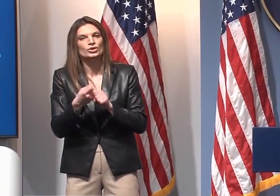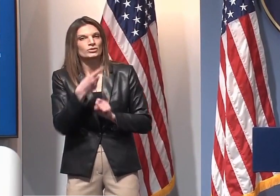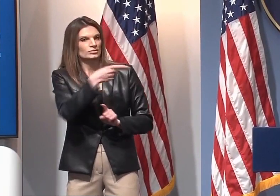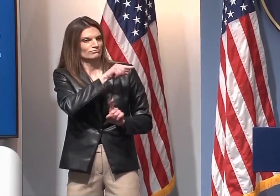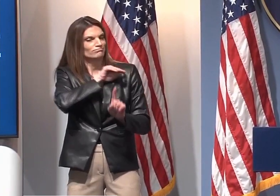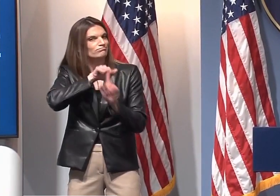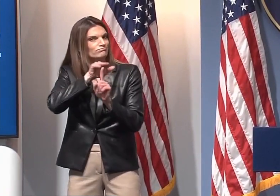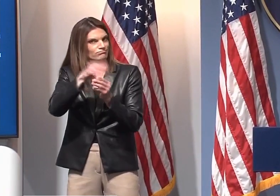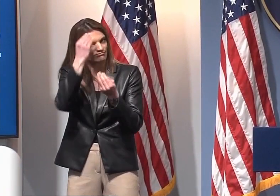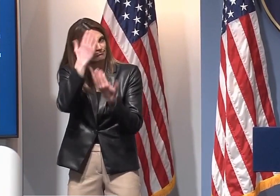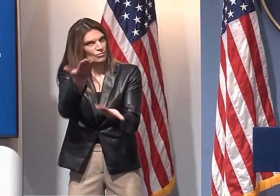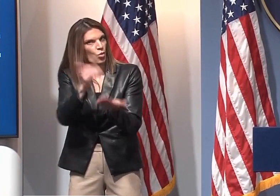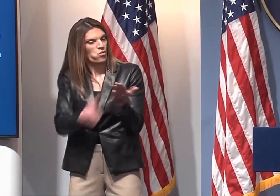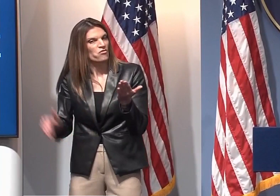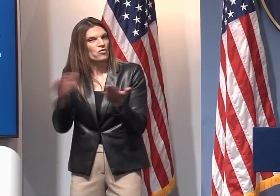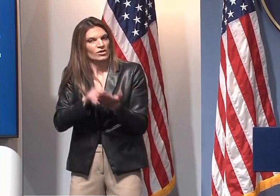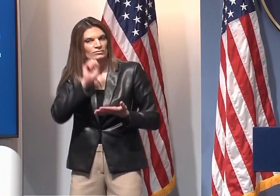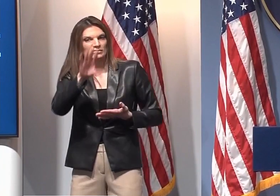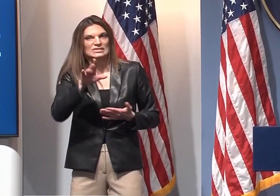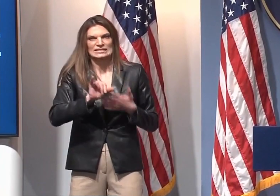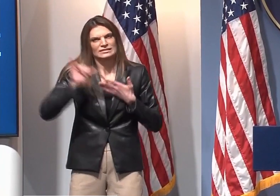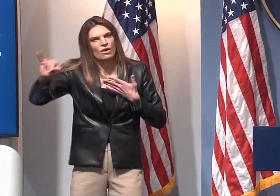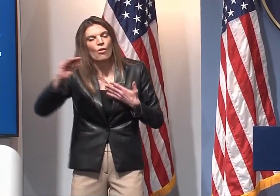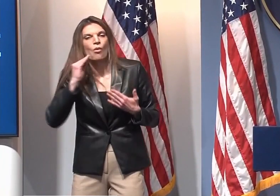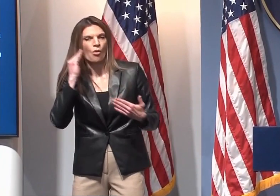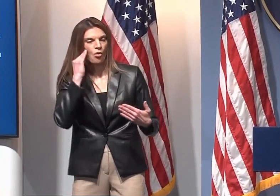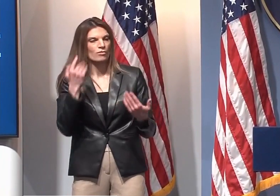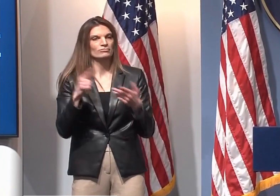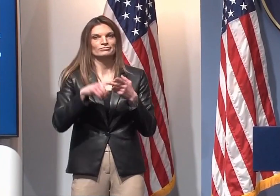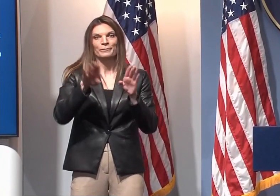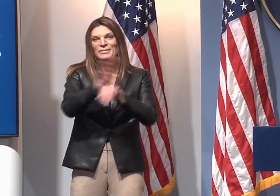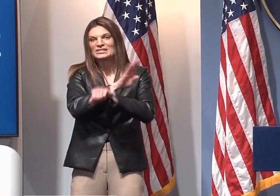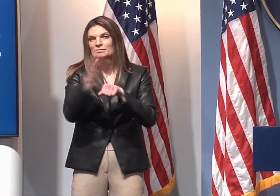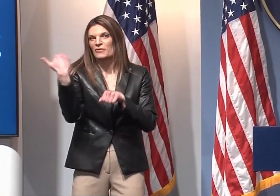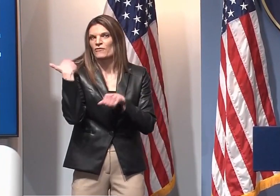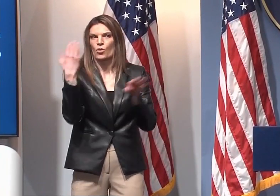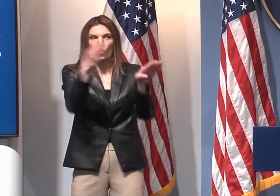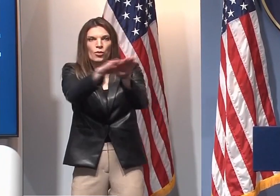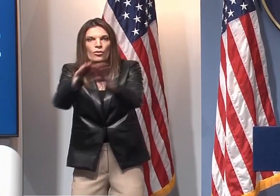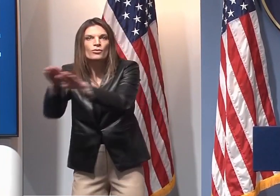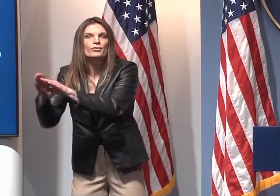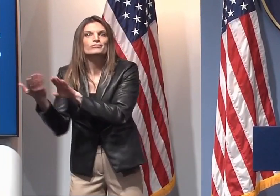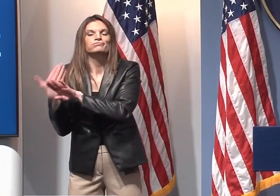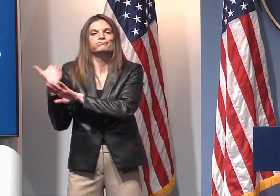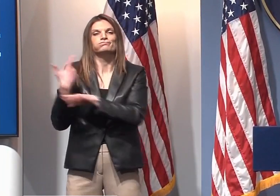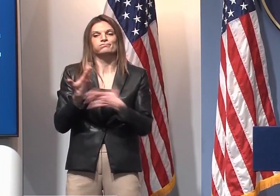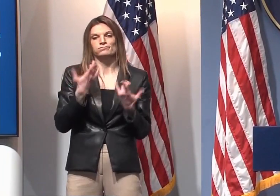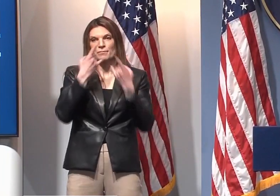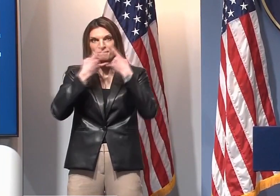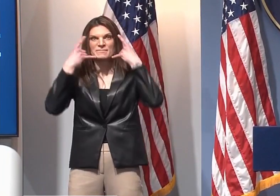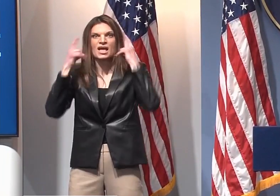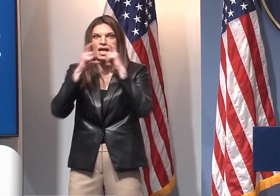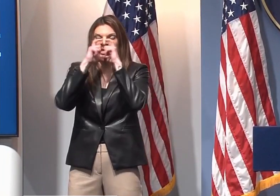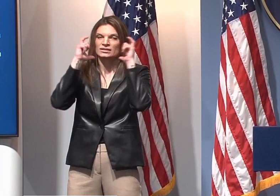for a period of time, a number of businesses not being open for a period of time, wearing masks virtually